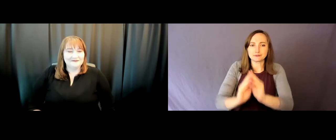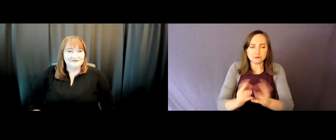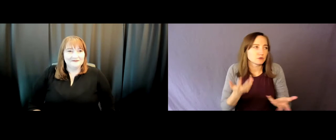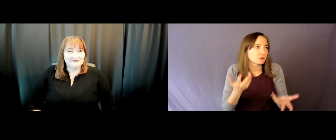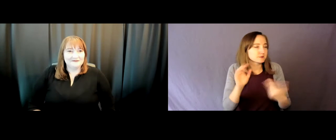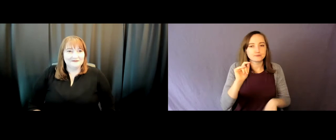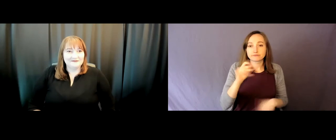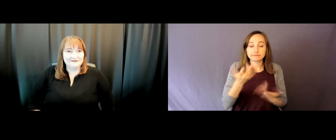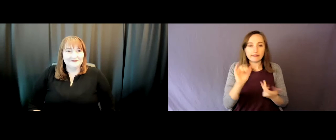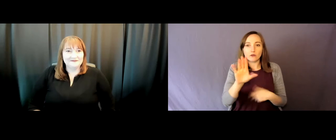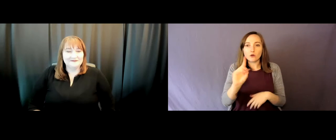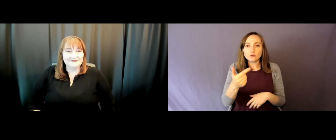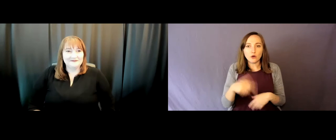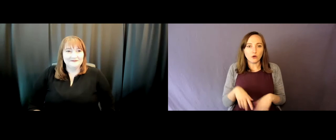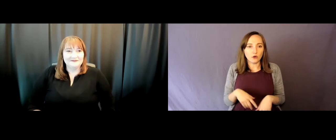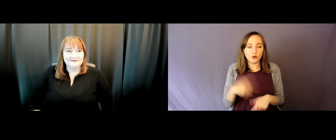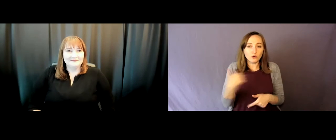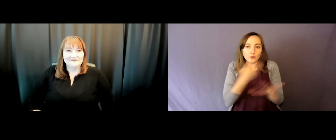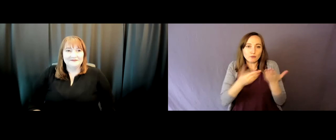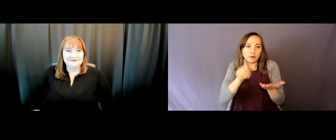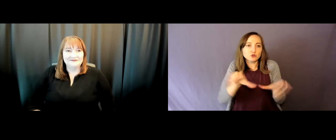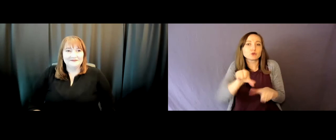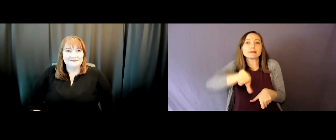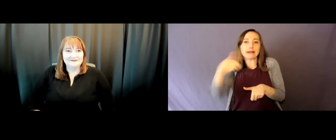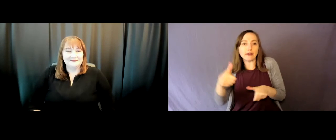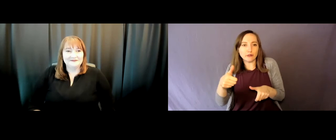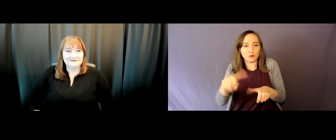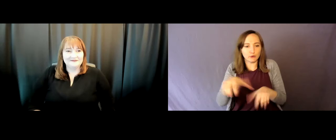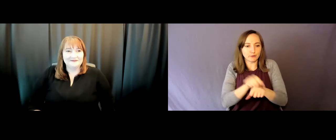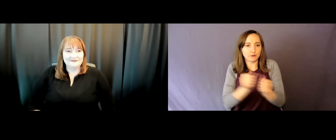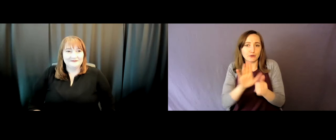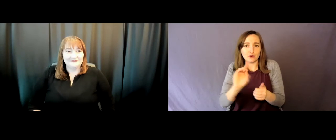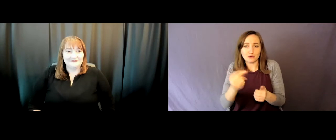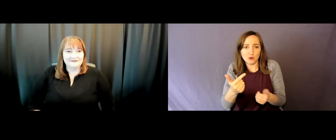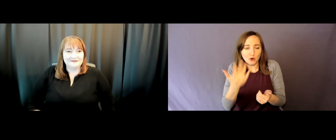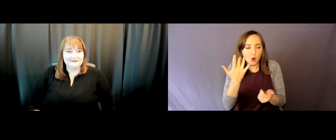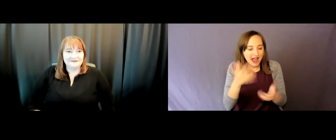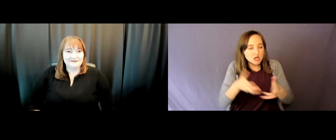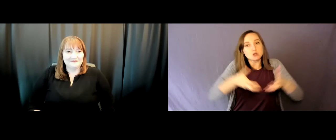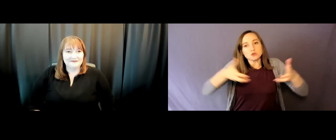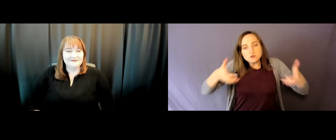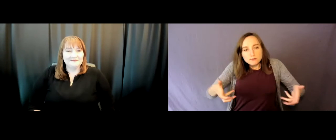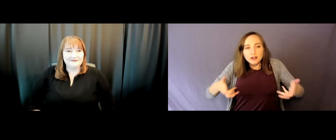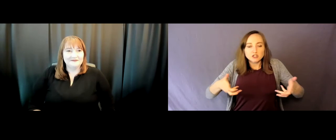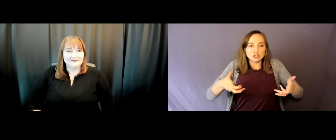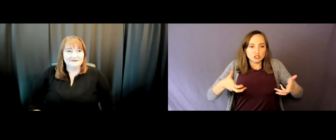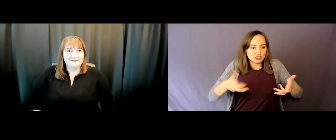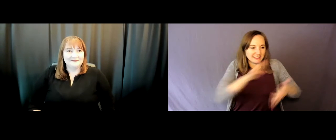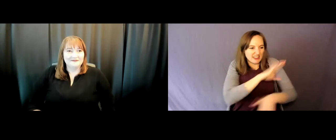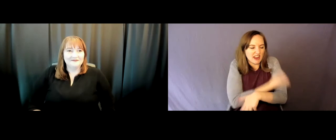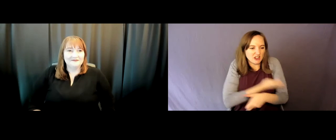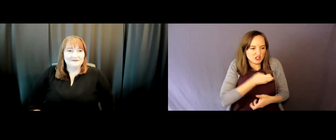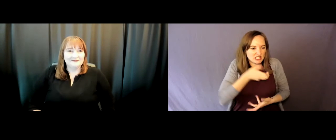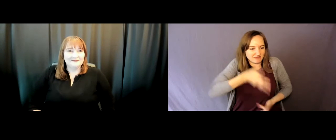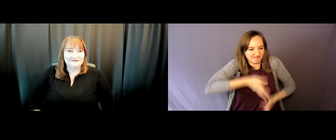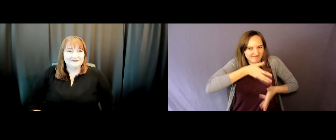your dog, we probably need to do another session on her, just because there was so much built up energy that